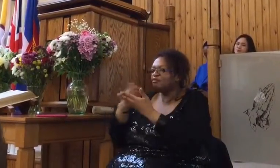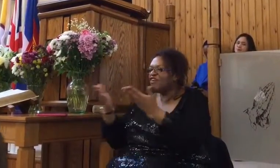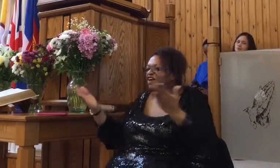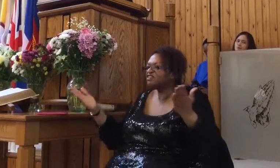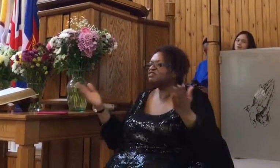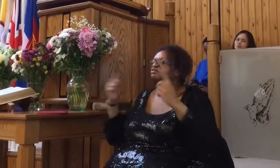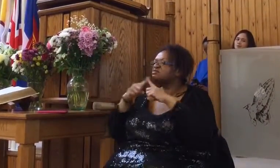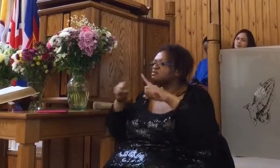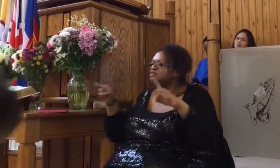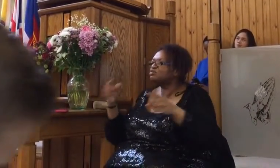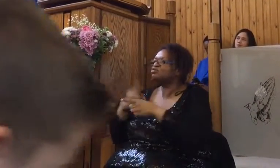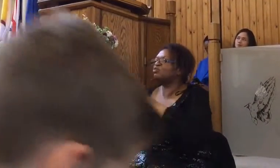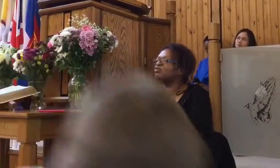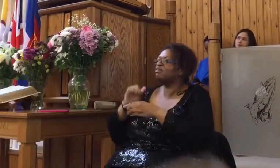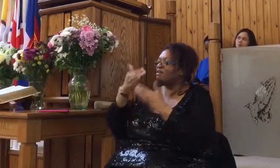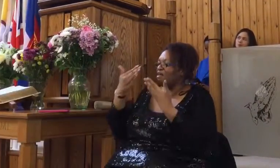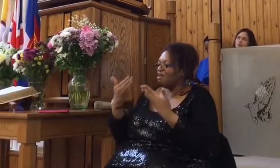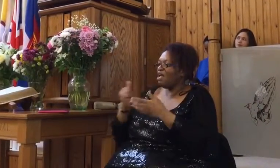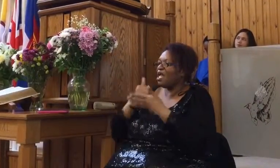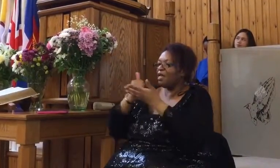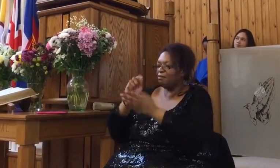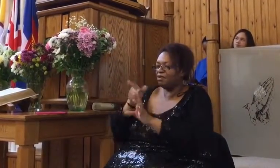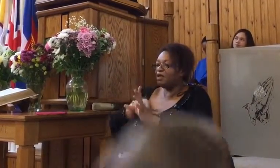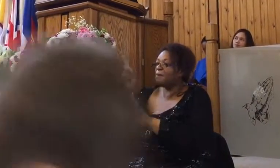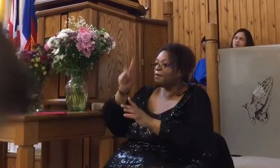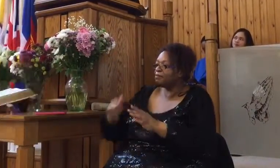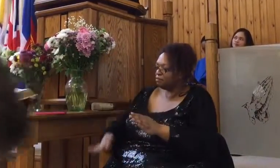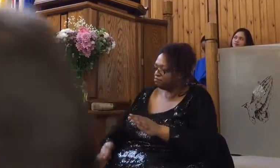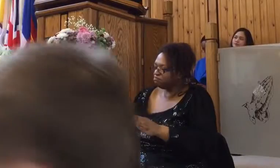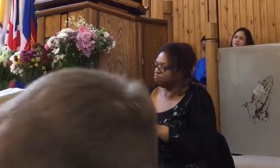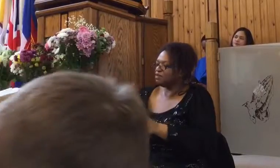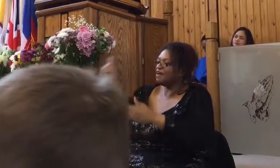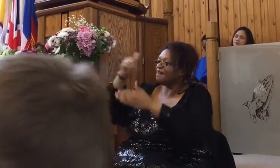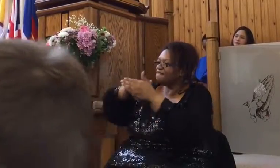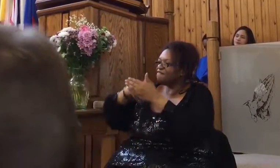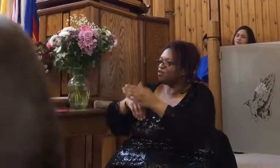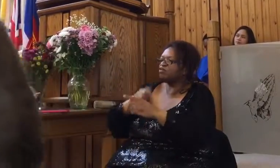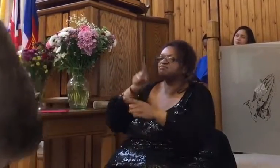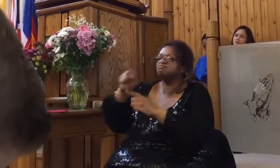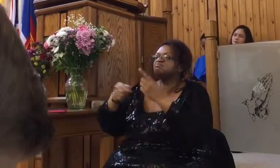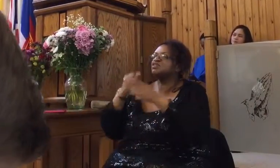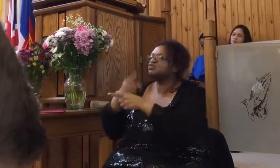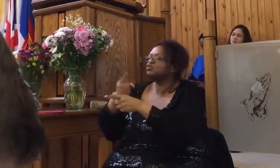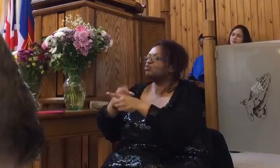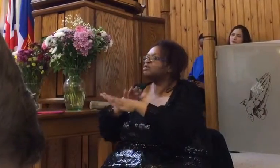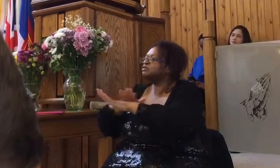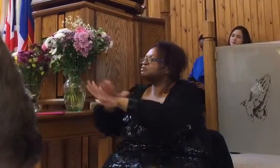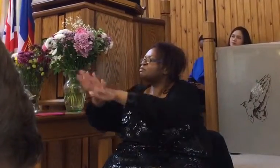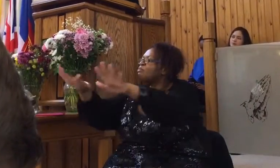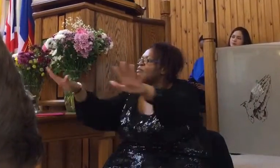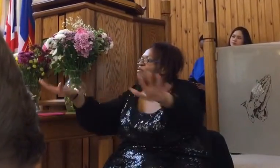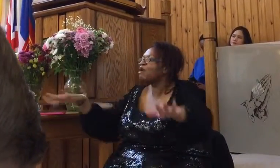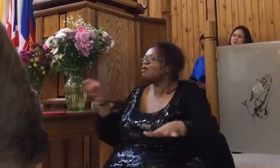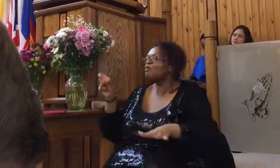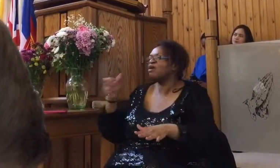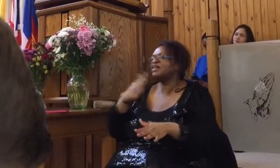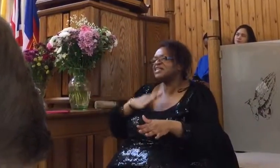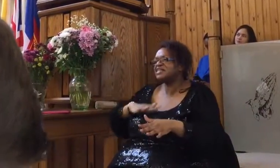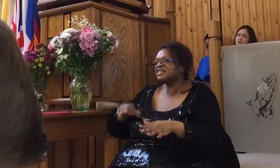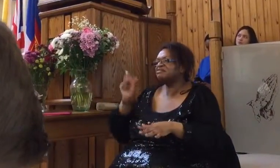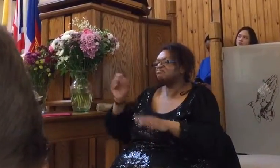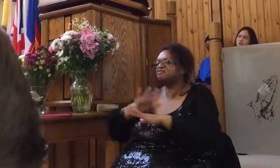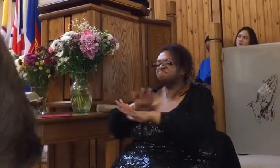It is what it says. It starts helping us as youth to actually start going out there and spreading the word and seeing the need for the